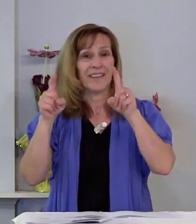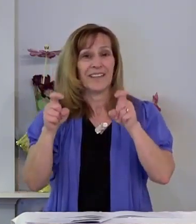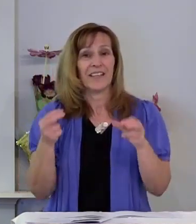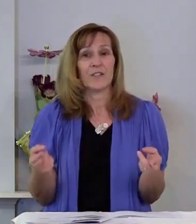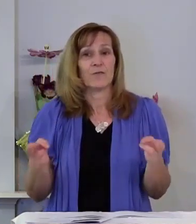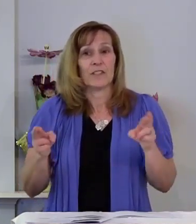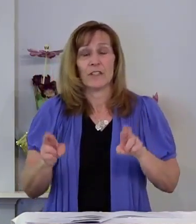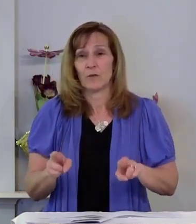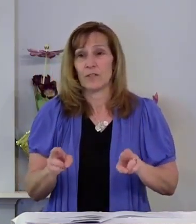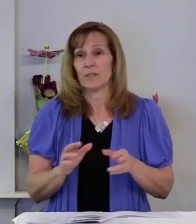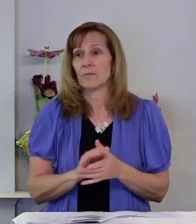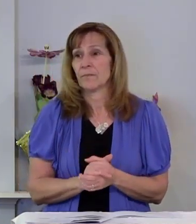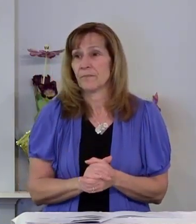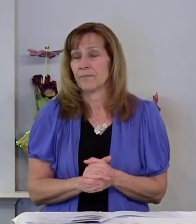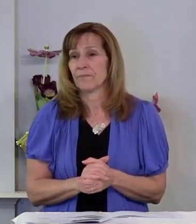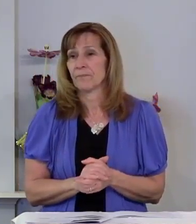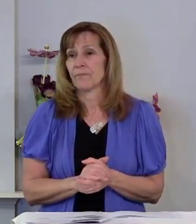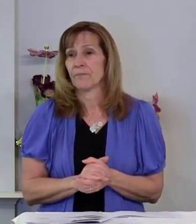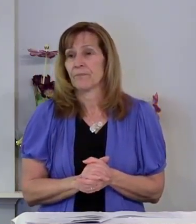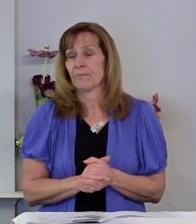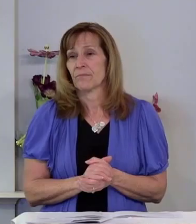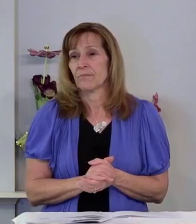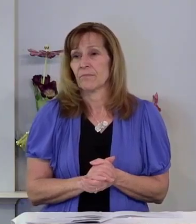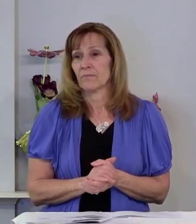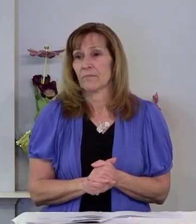and we live in fear.